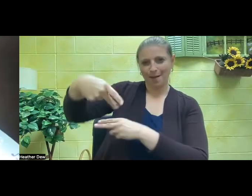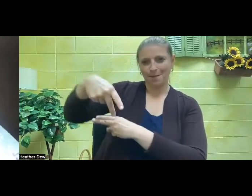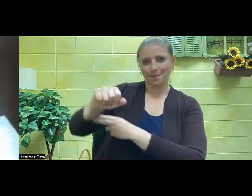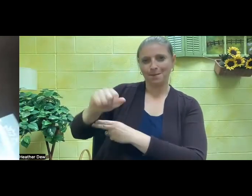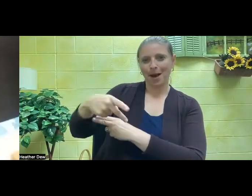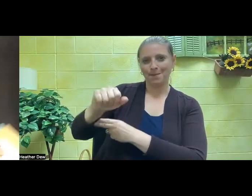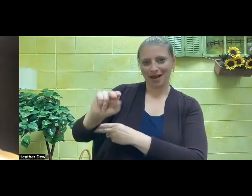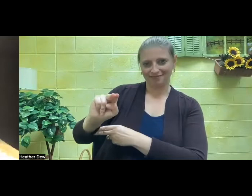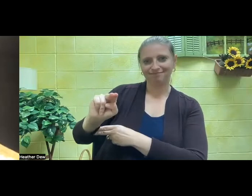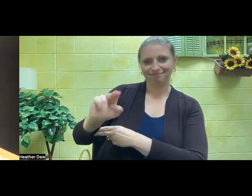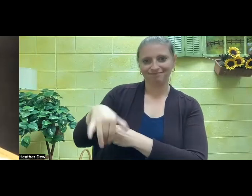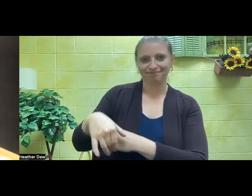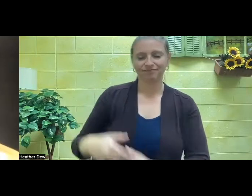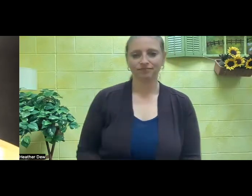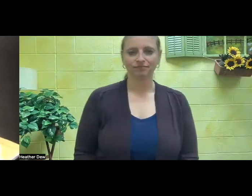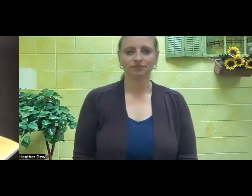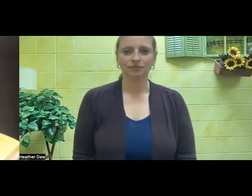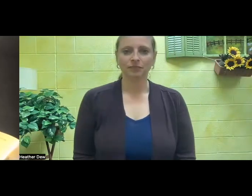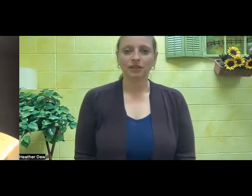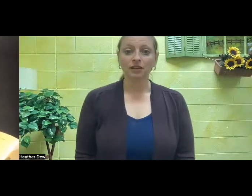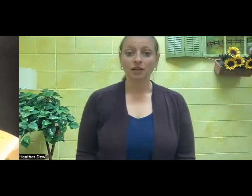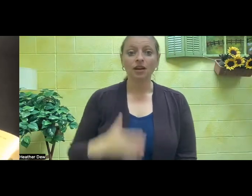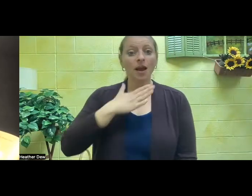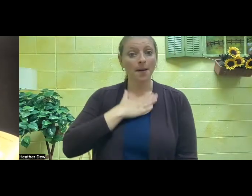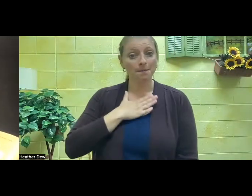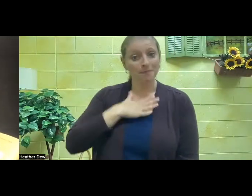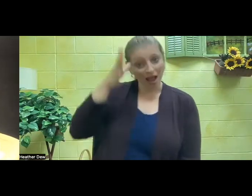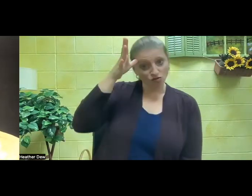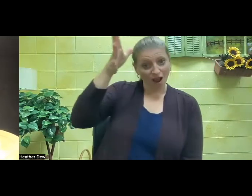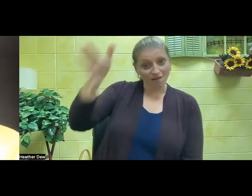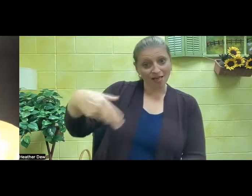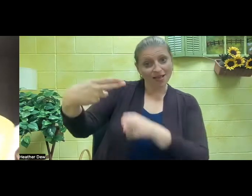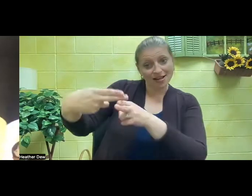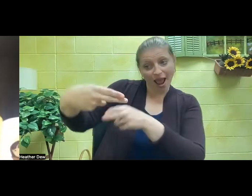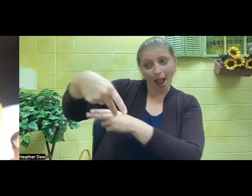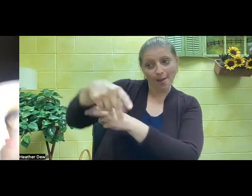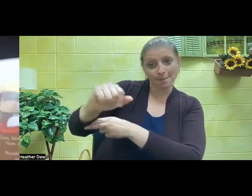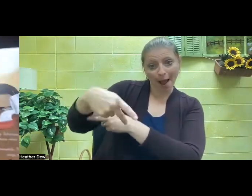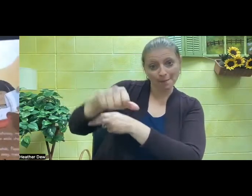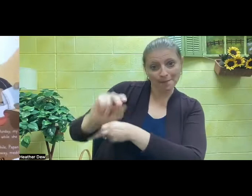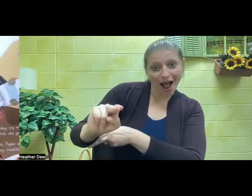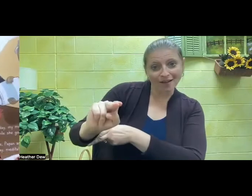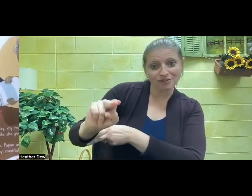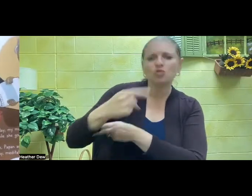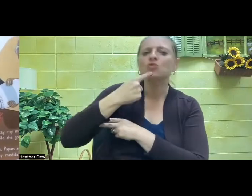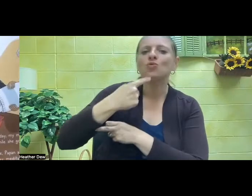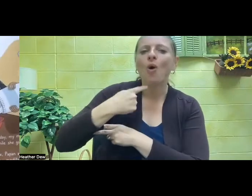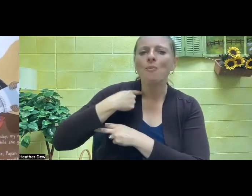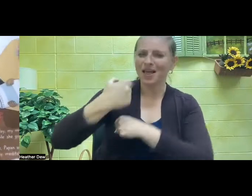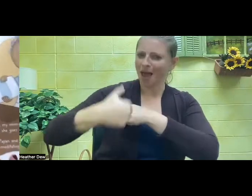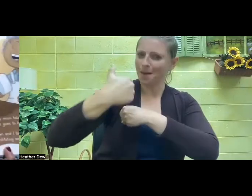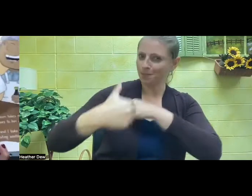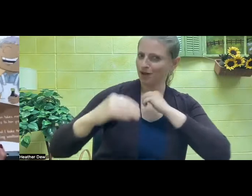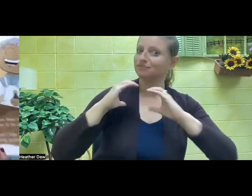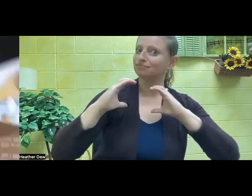Okay. So my grandfather Papan says that the bread talks.